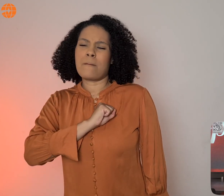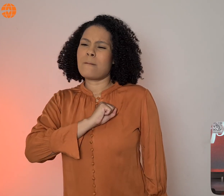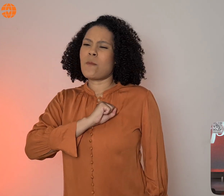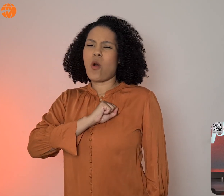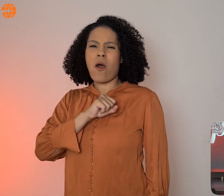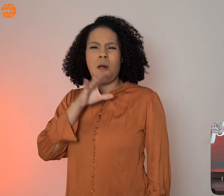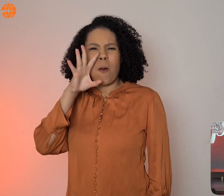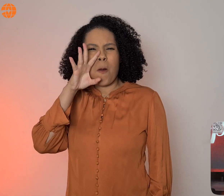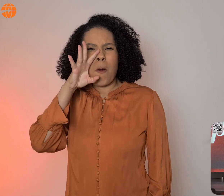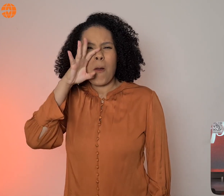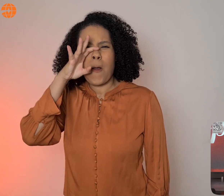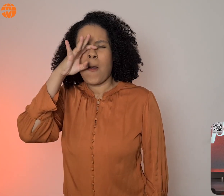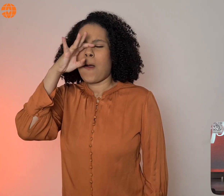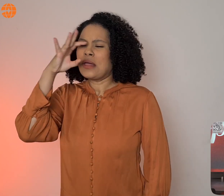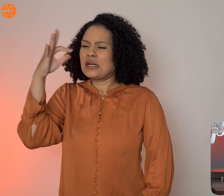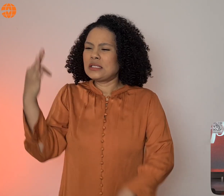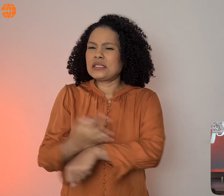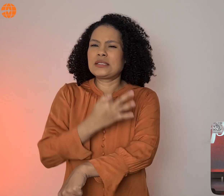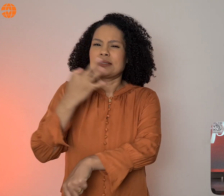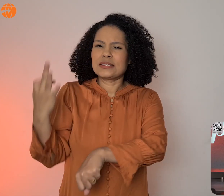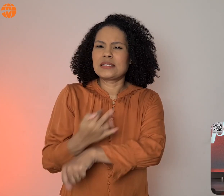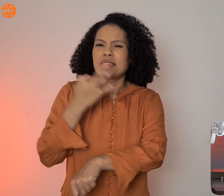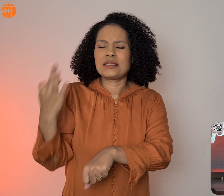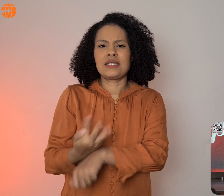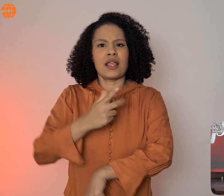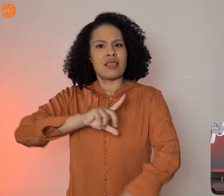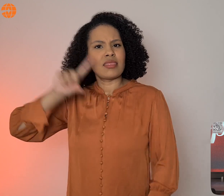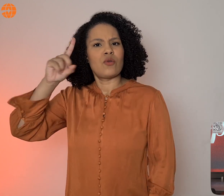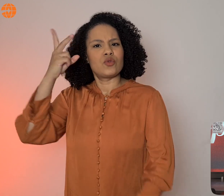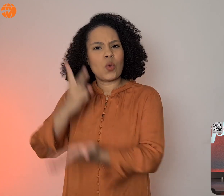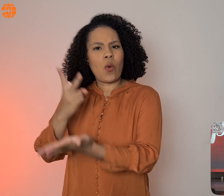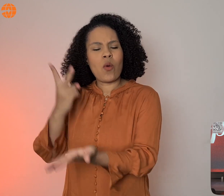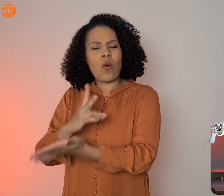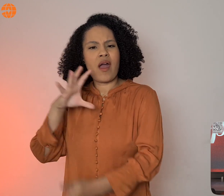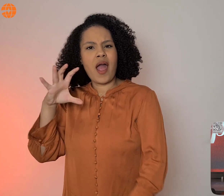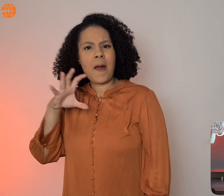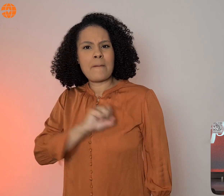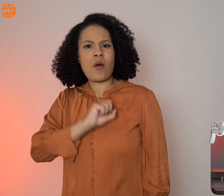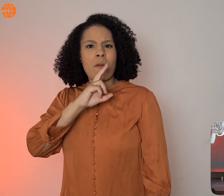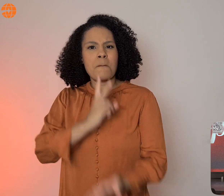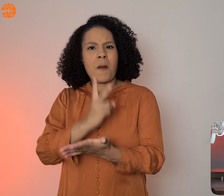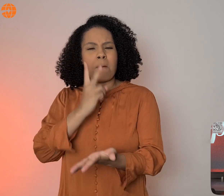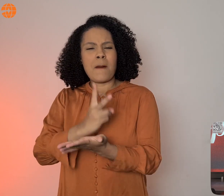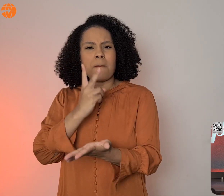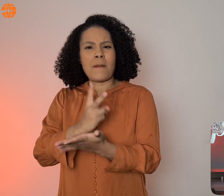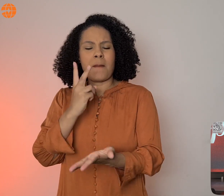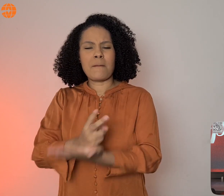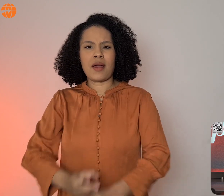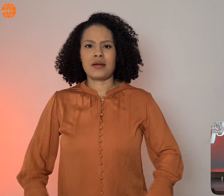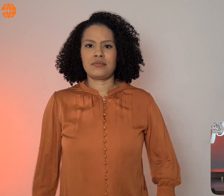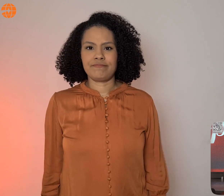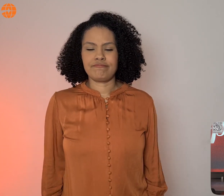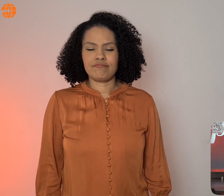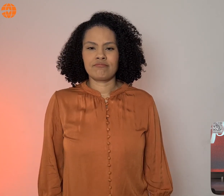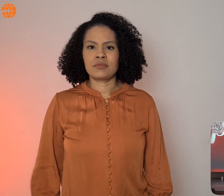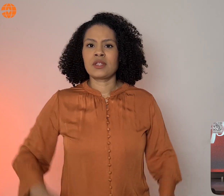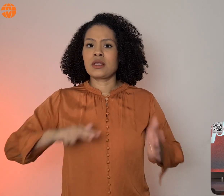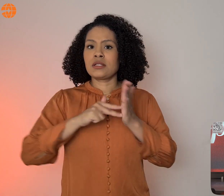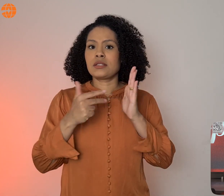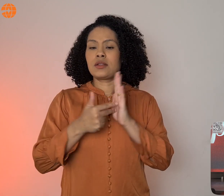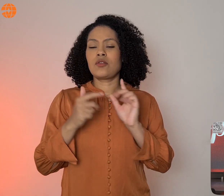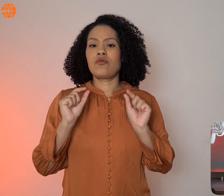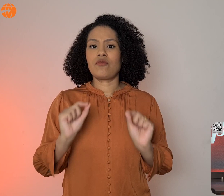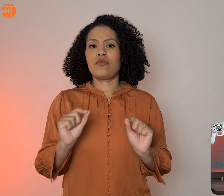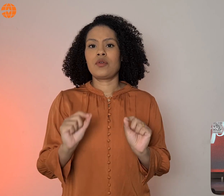God. Significa um amor teimoso e consistente de Deus. It expresses God's amazing grace that we do